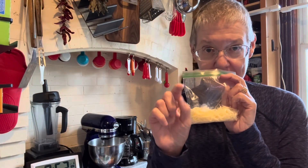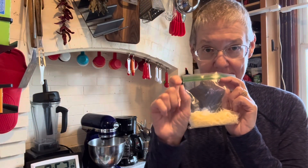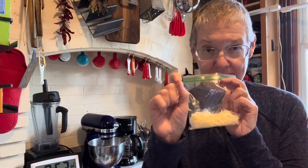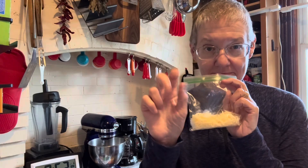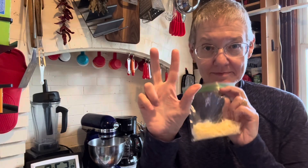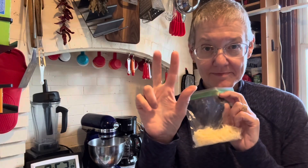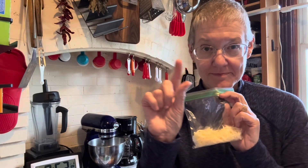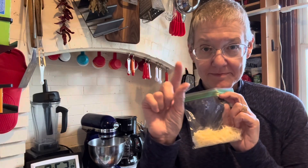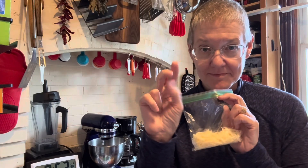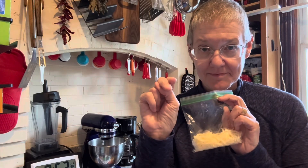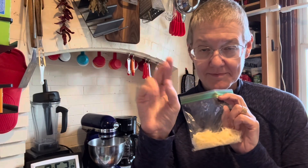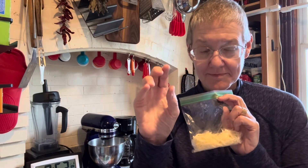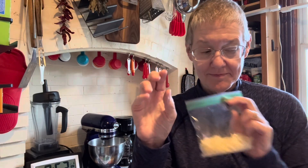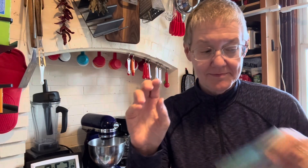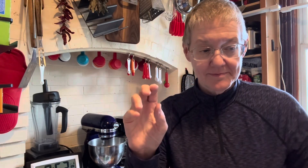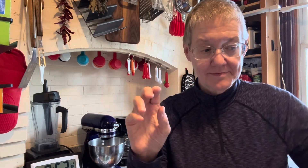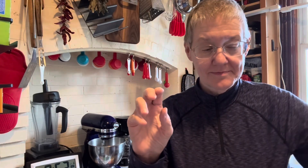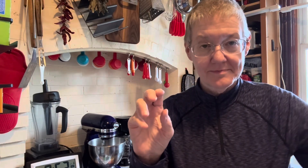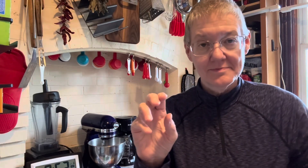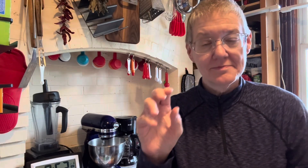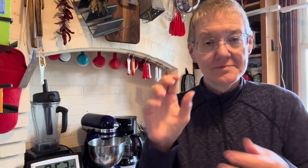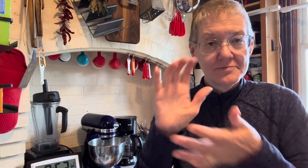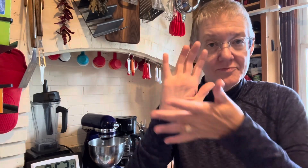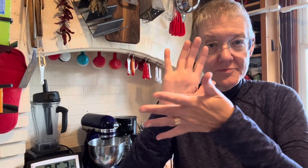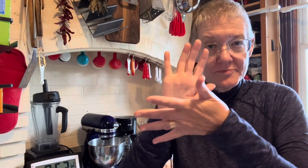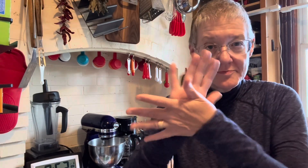This is 1 ounce, 0.3 grams of net carbs.